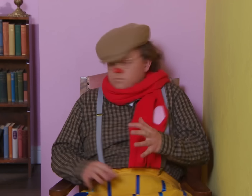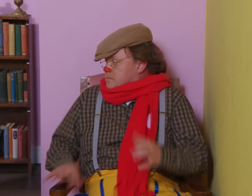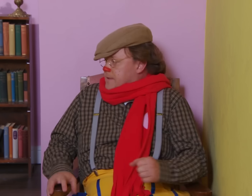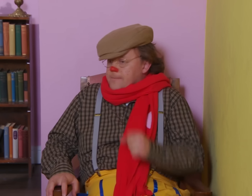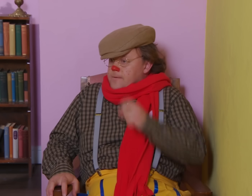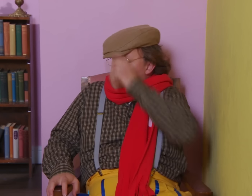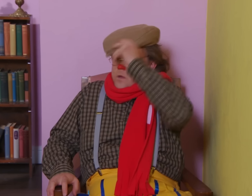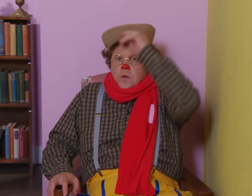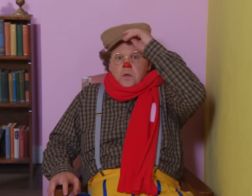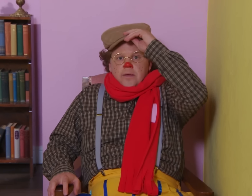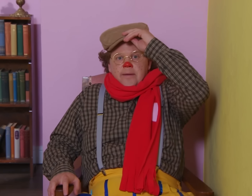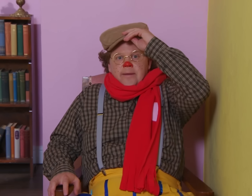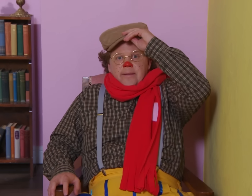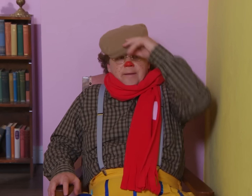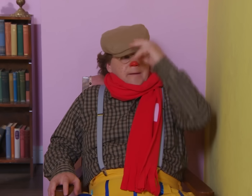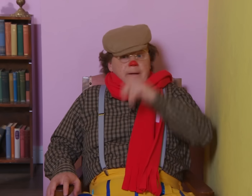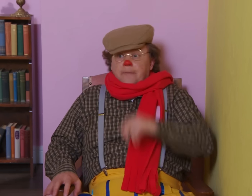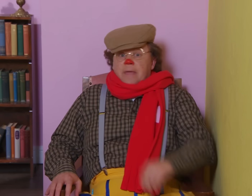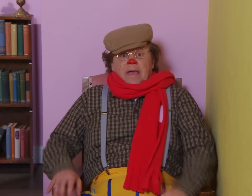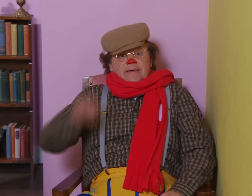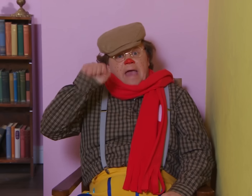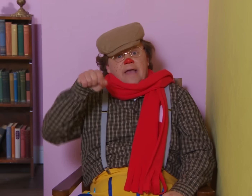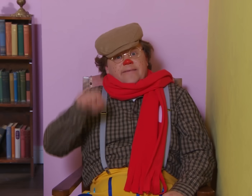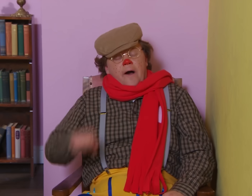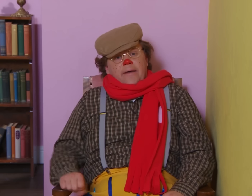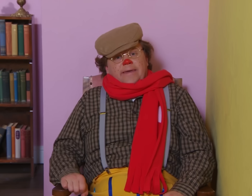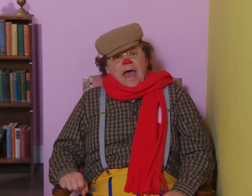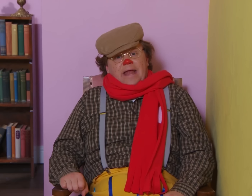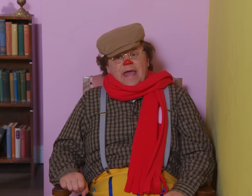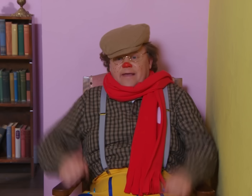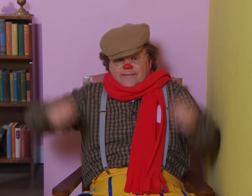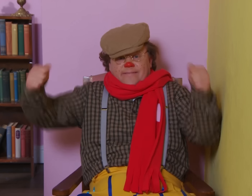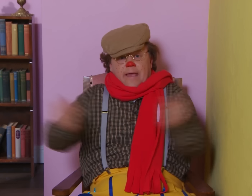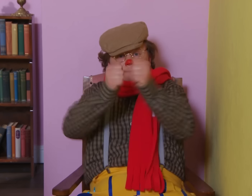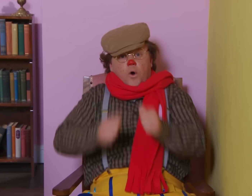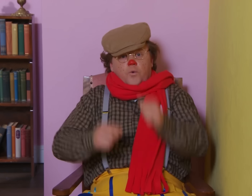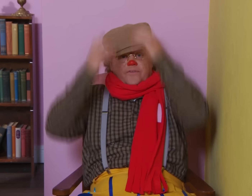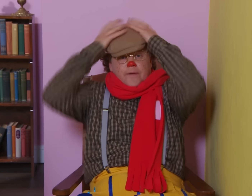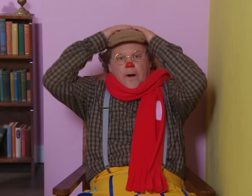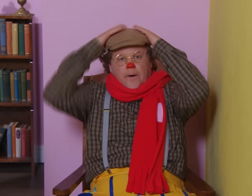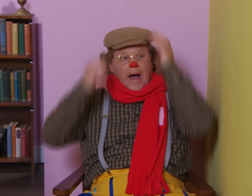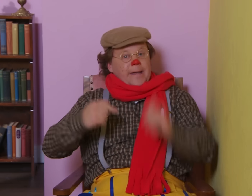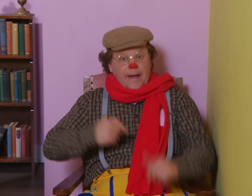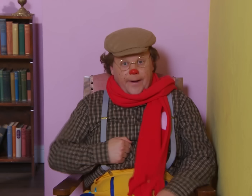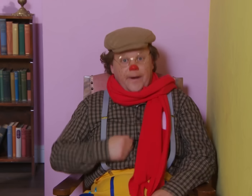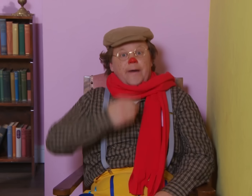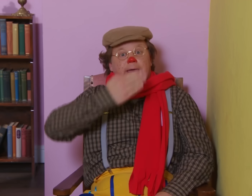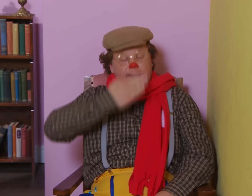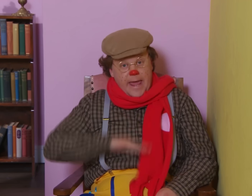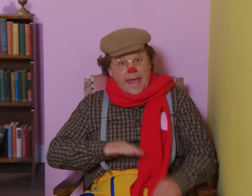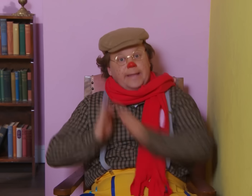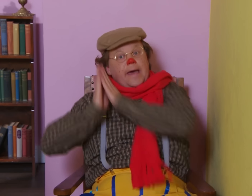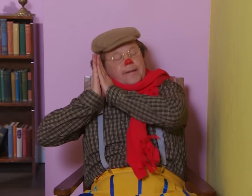Grandad Tumble, can you hear the cymbals? Yes, I can hear the cymbals! Oh, and I need a